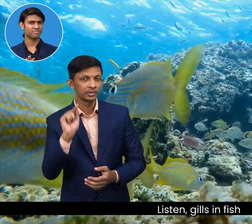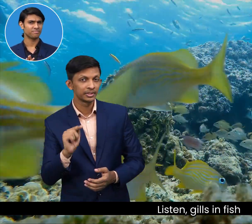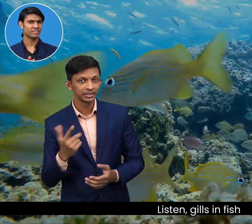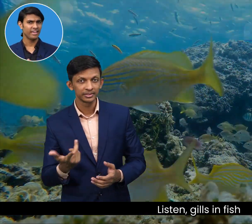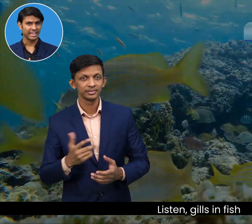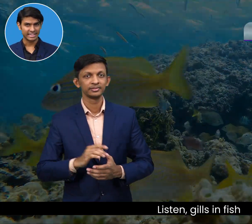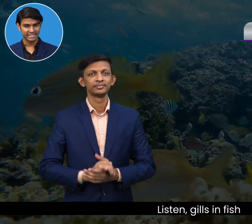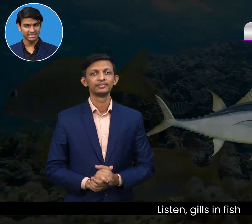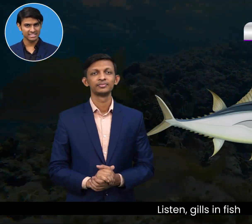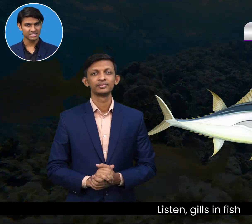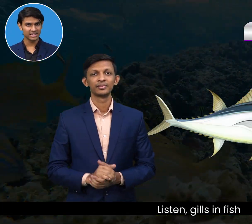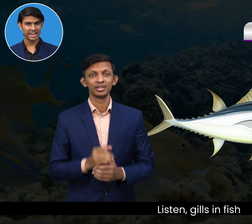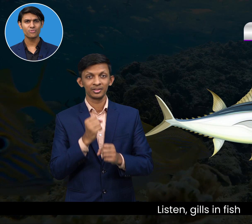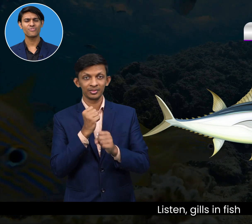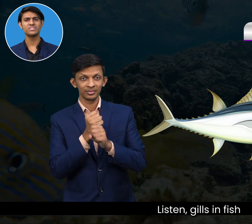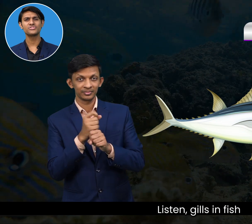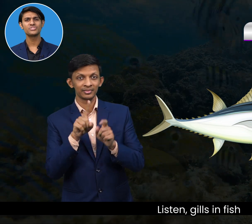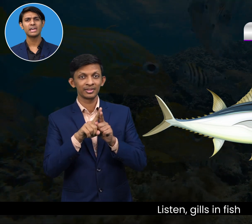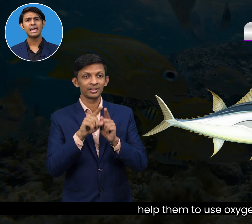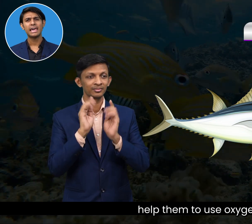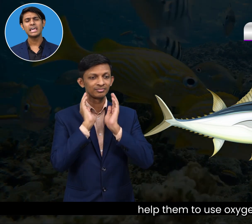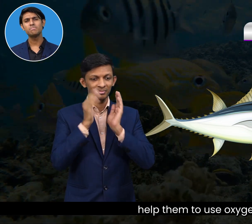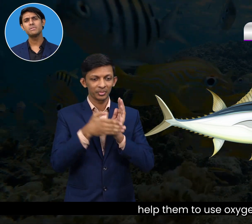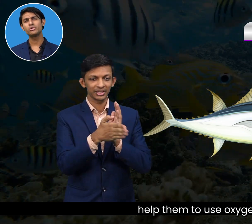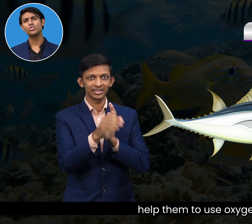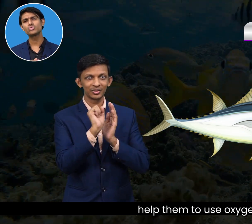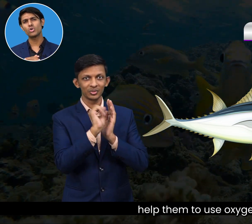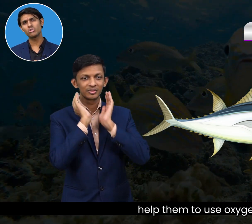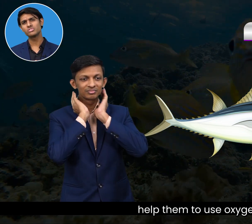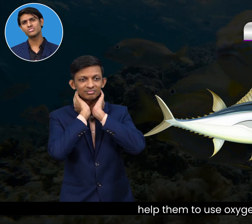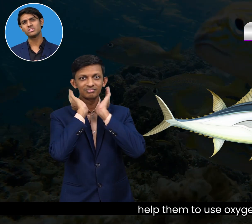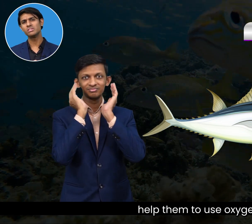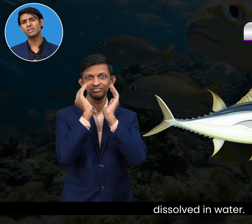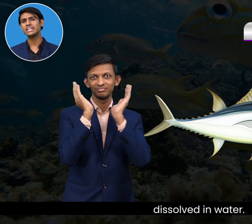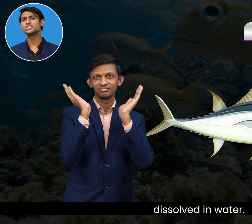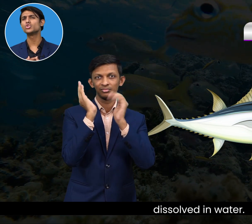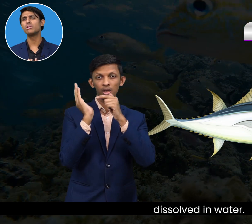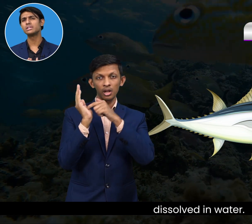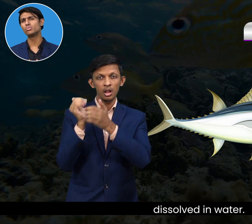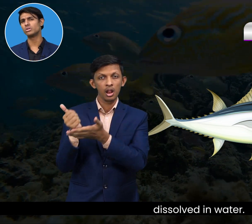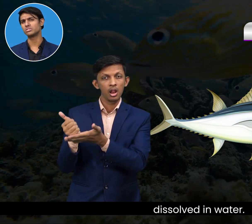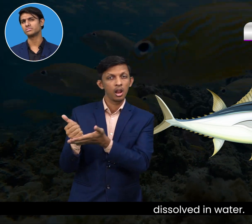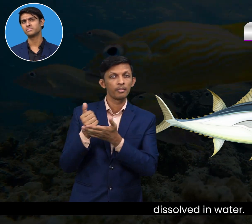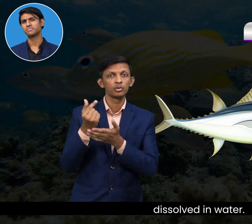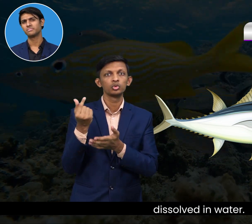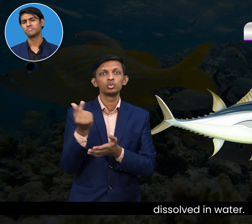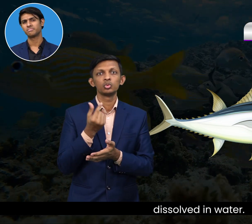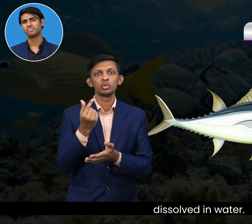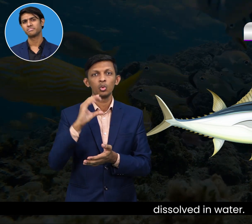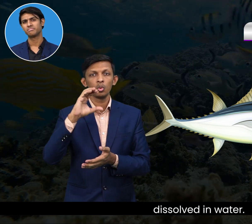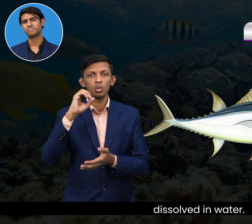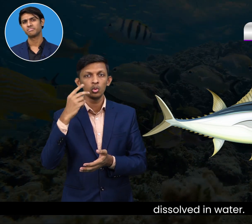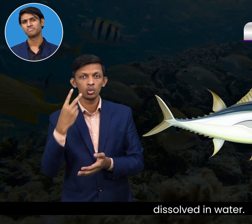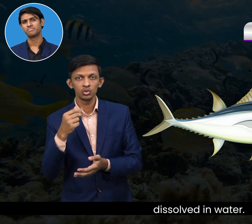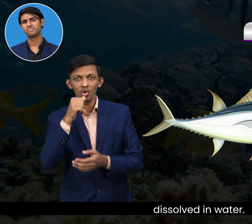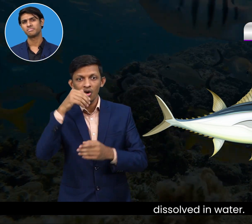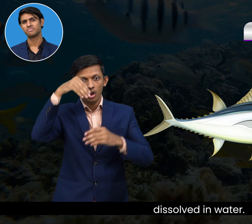Listen, gills in fish help them to use oxygen dissolved in water.